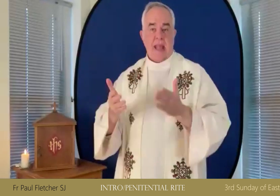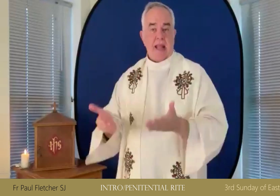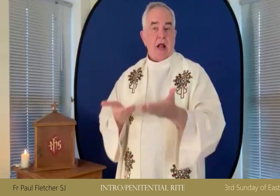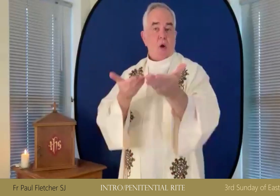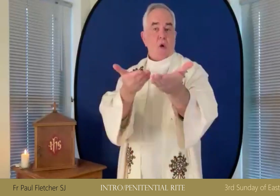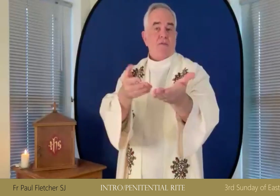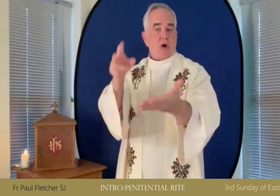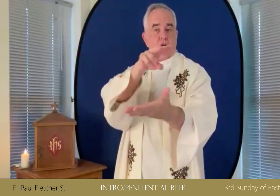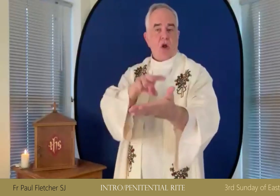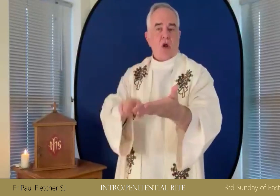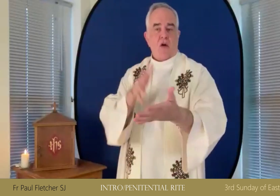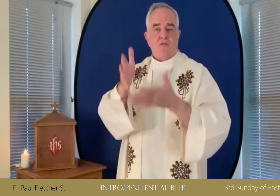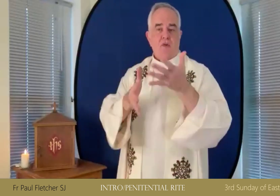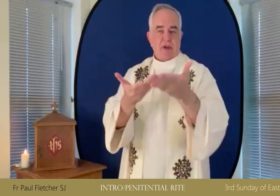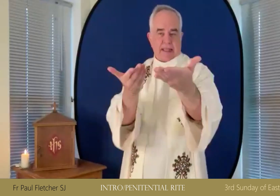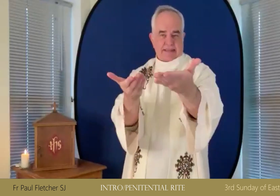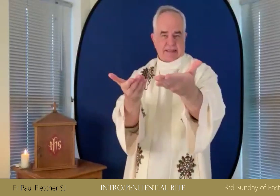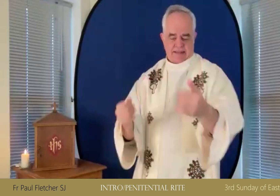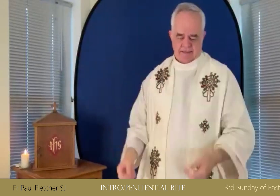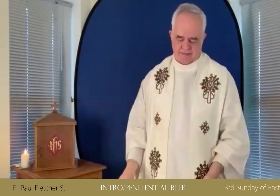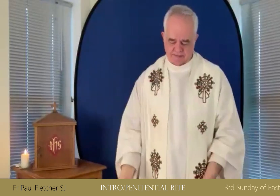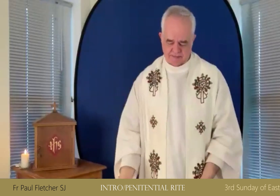And now over for the reason.